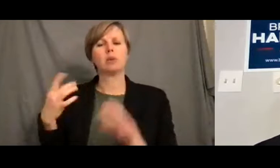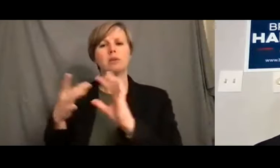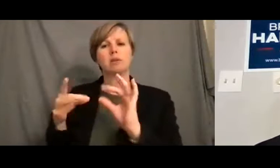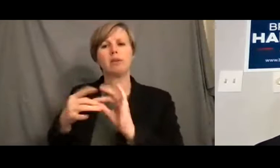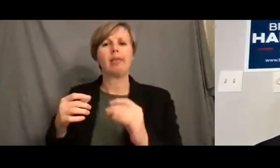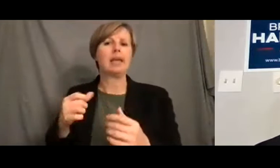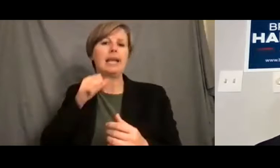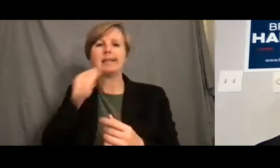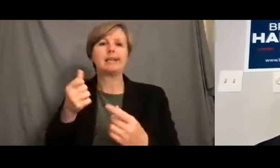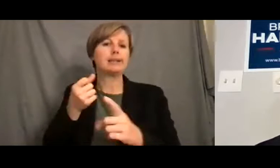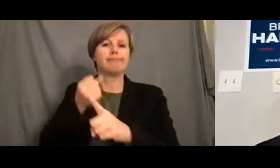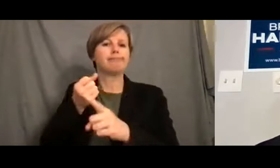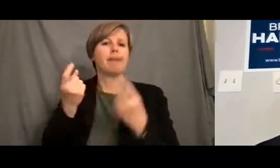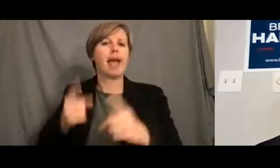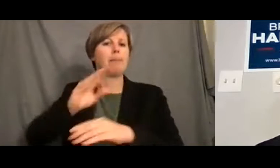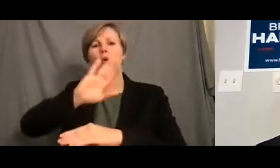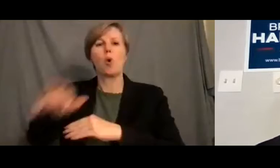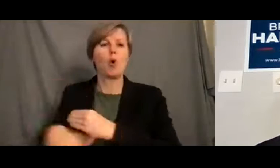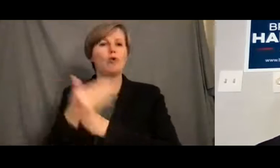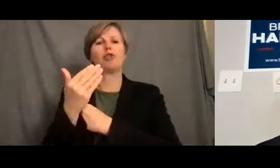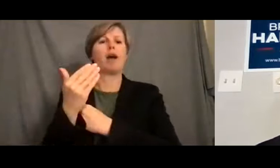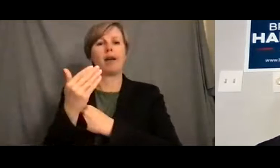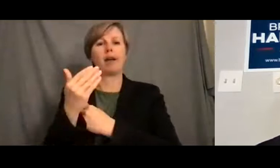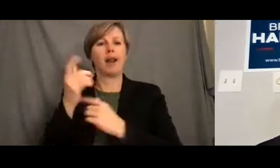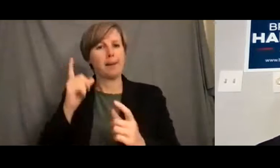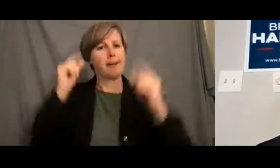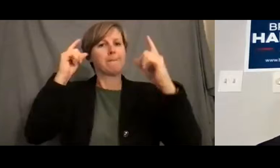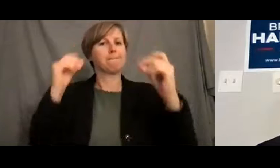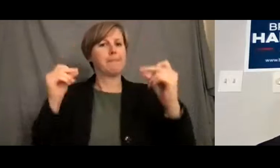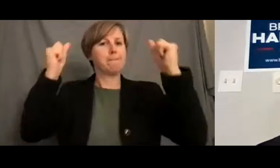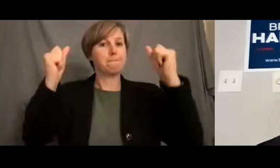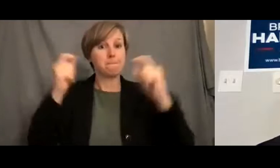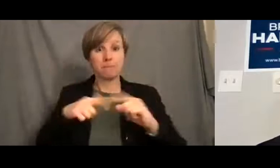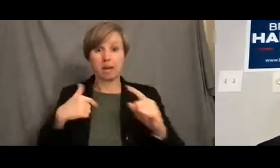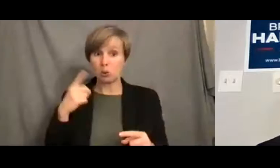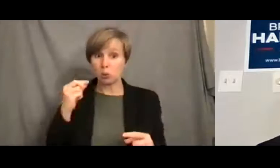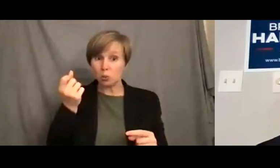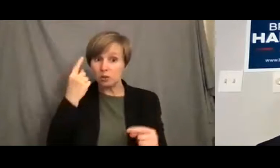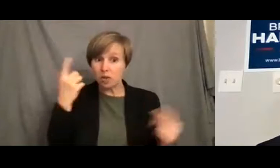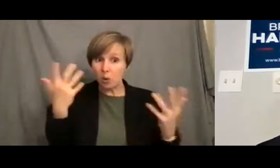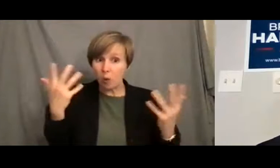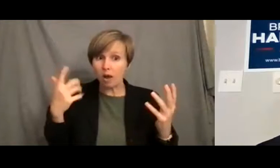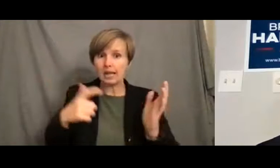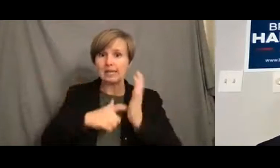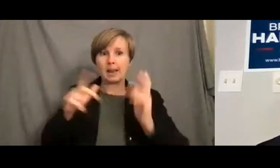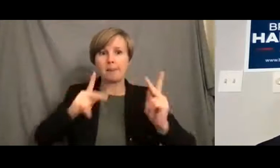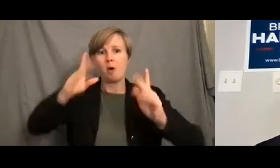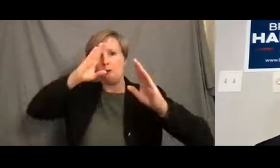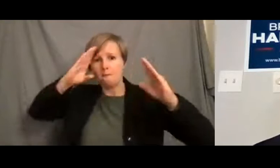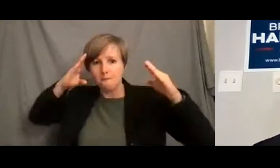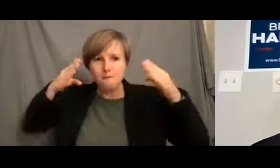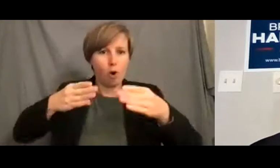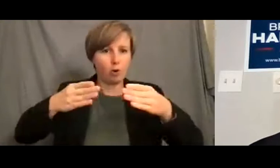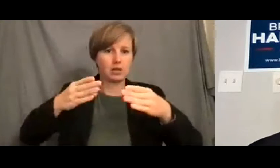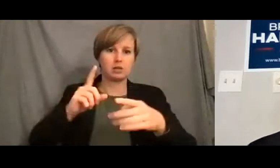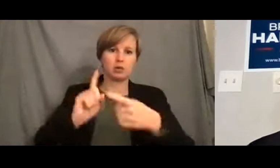happen overnight and with the blink of an eye. But what I do understand is it takes people focused to get things done. And